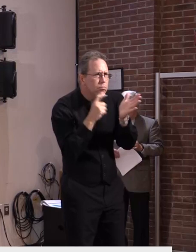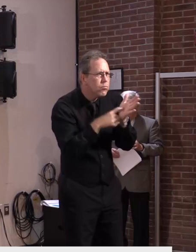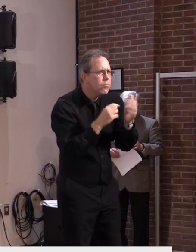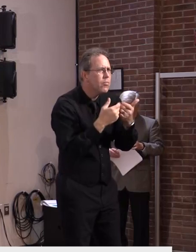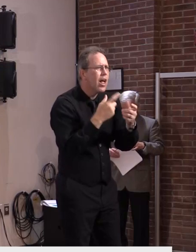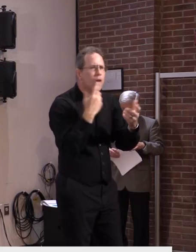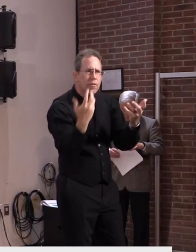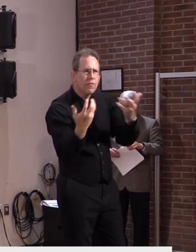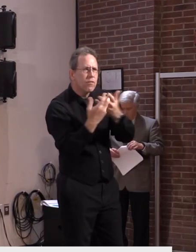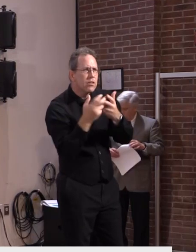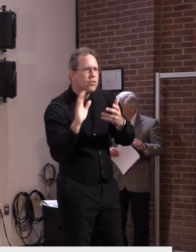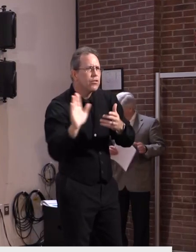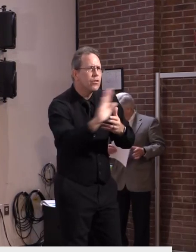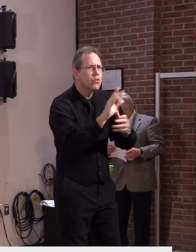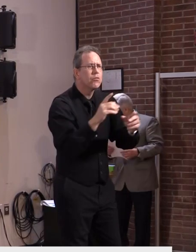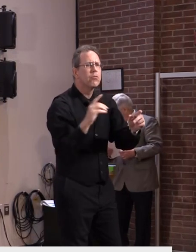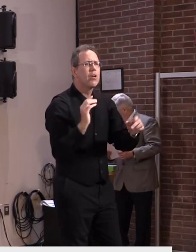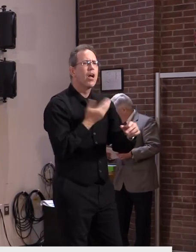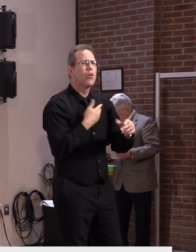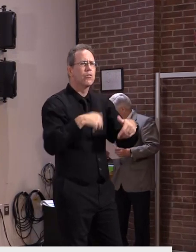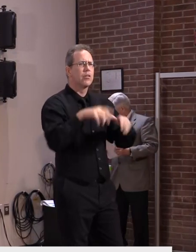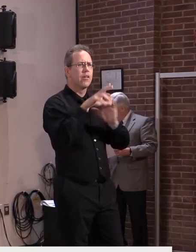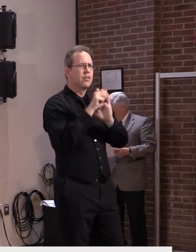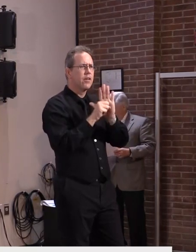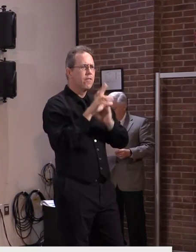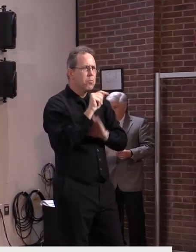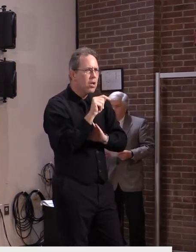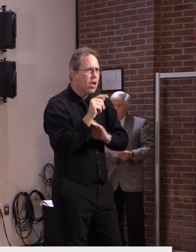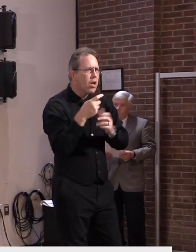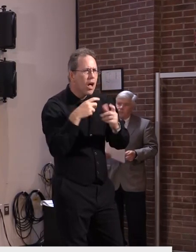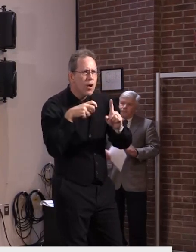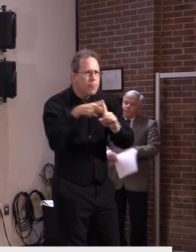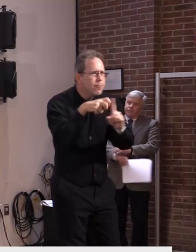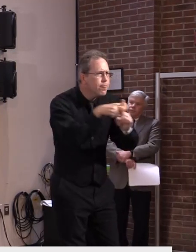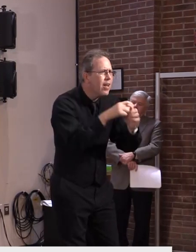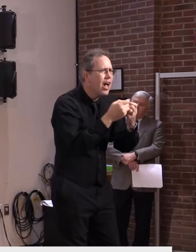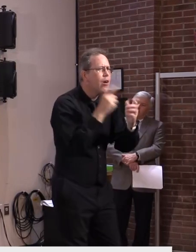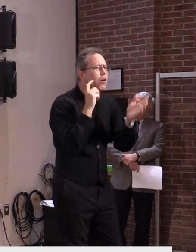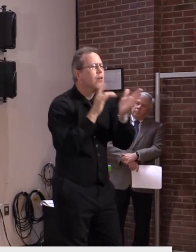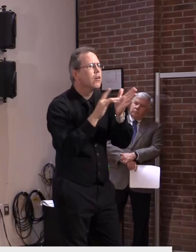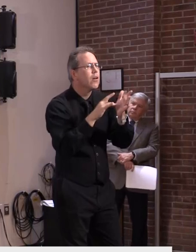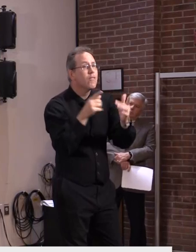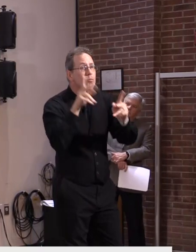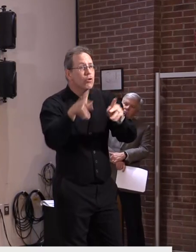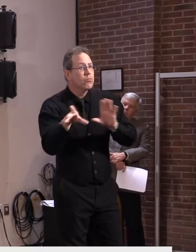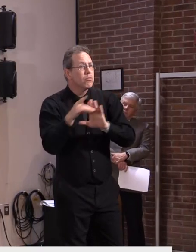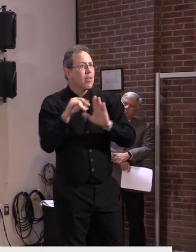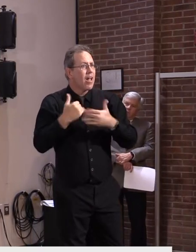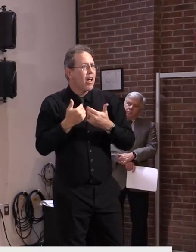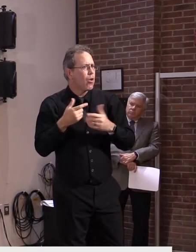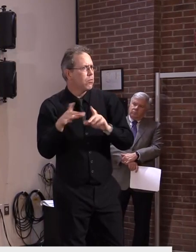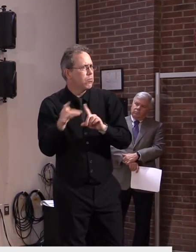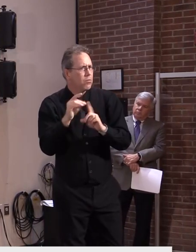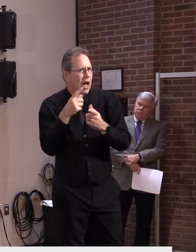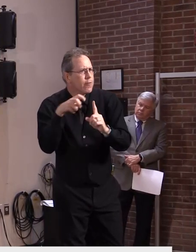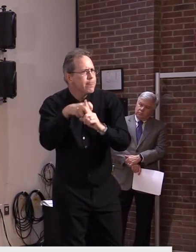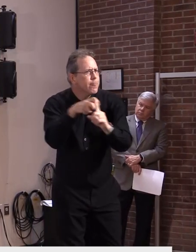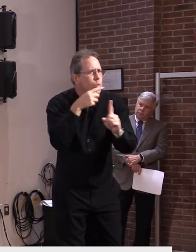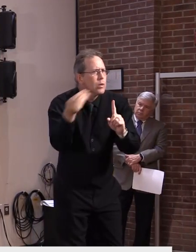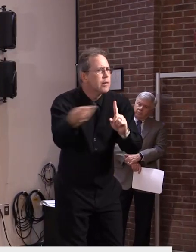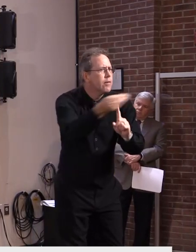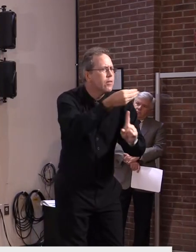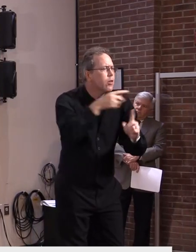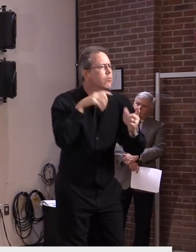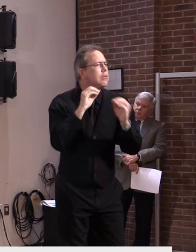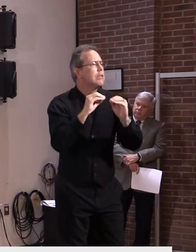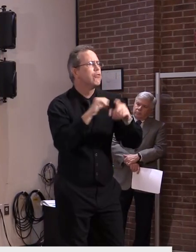processes that school districts would need to do to on-ramp into Test to Stay. Thought I'd summarize two of the processes that districts